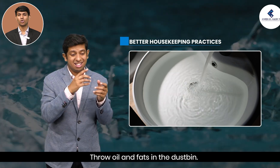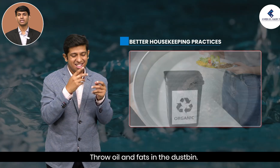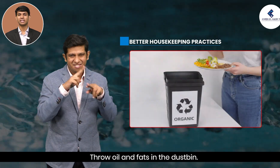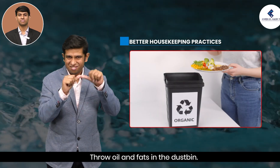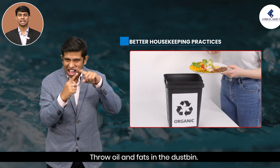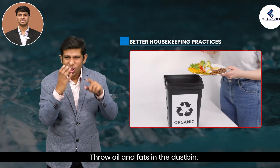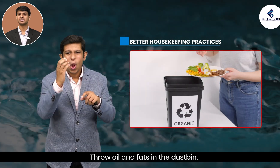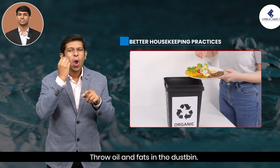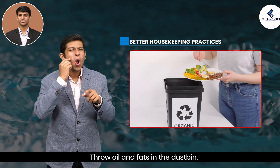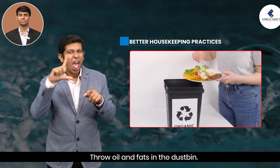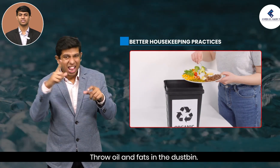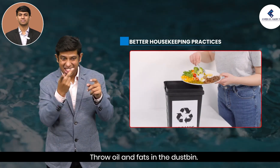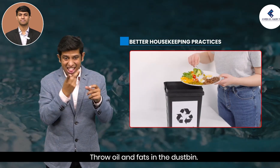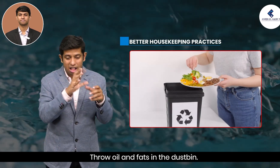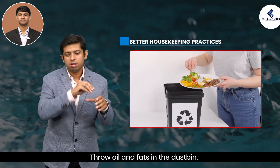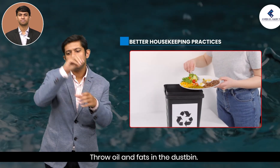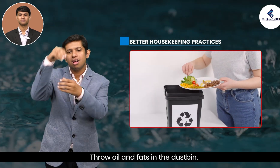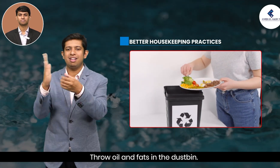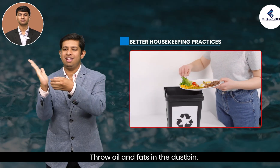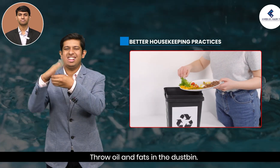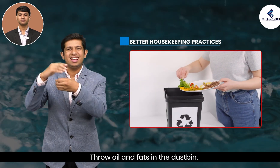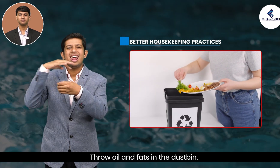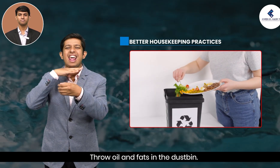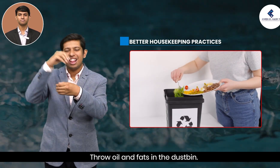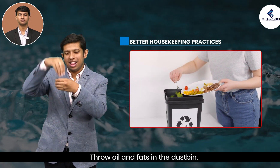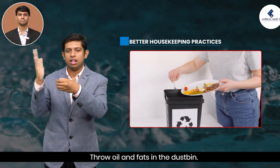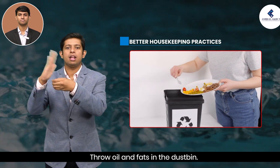Throw oil and fats in the dustbin.